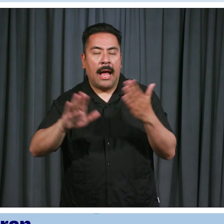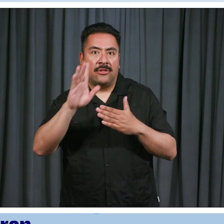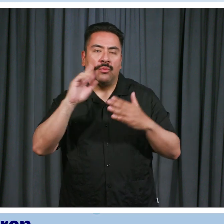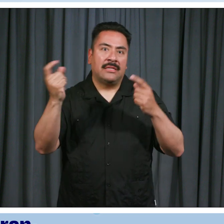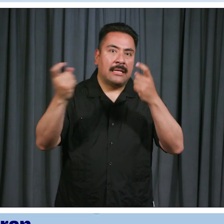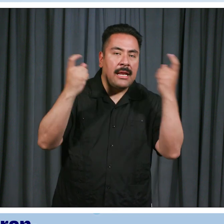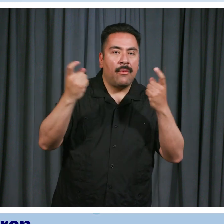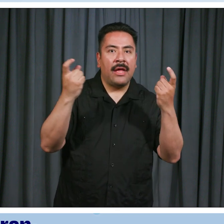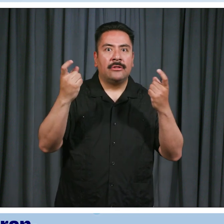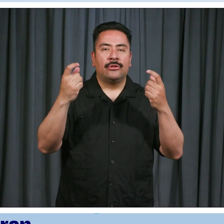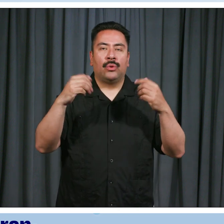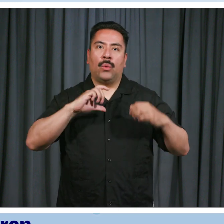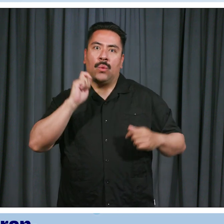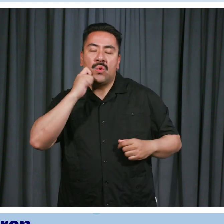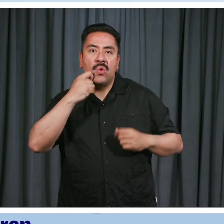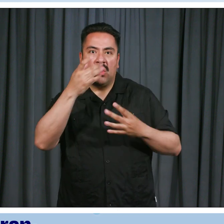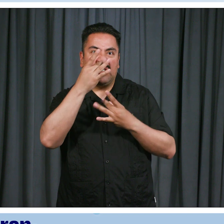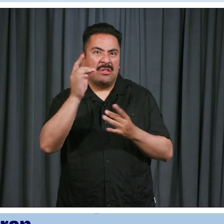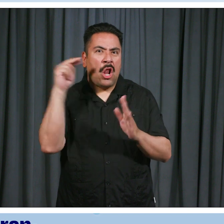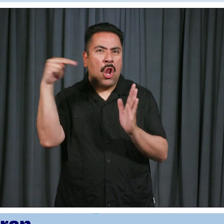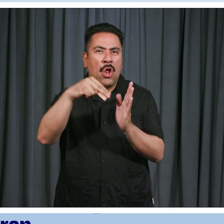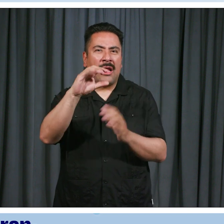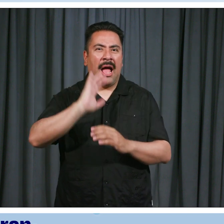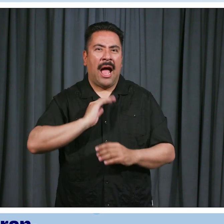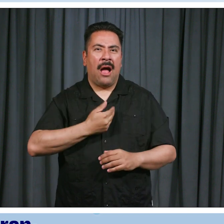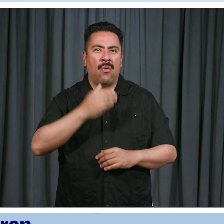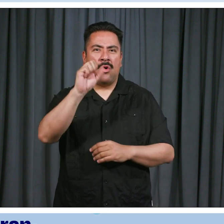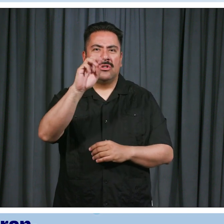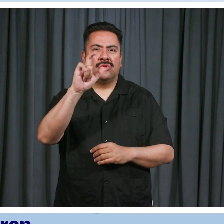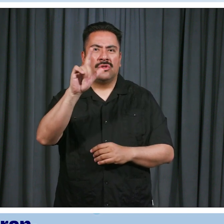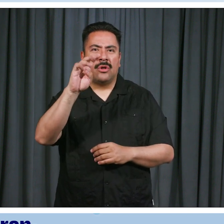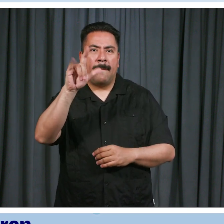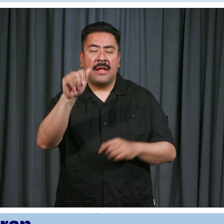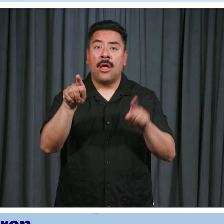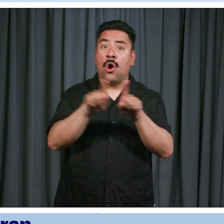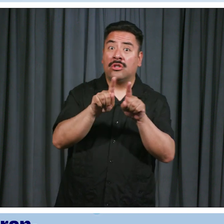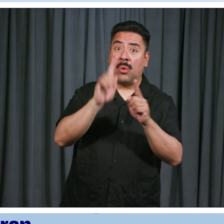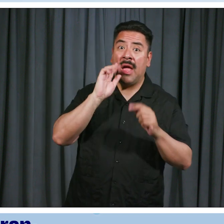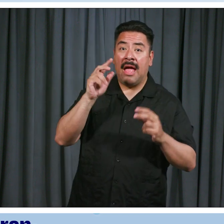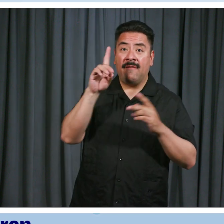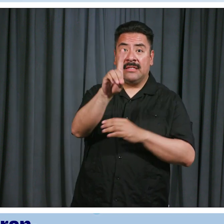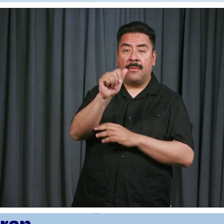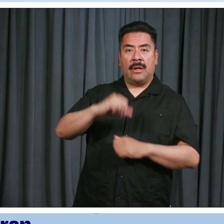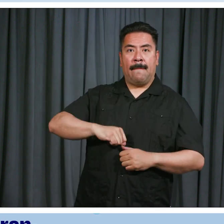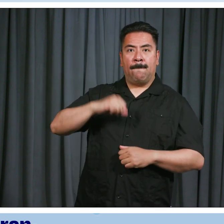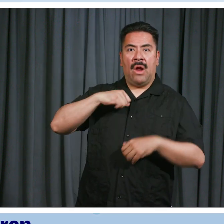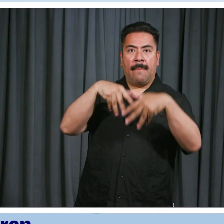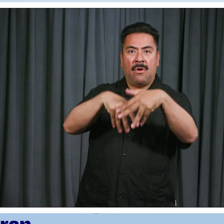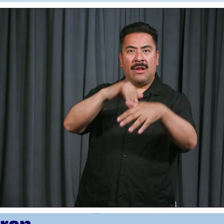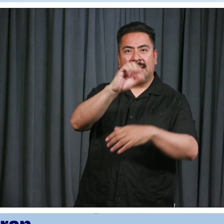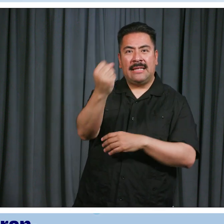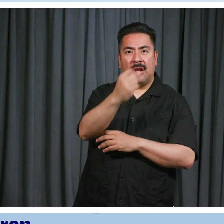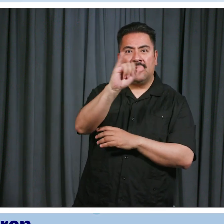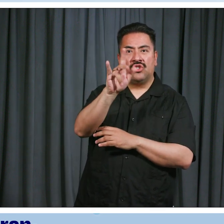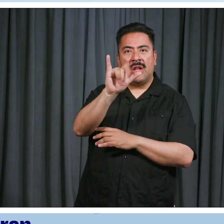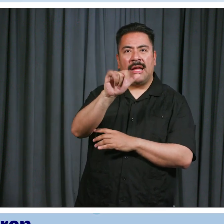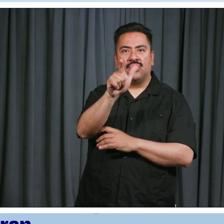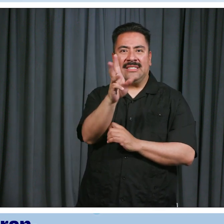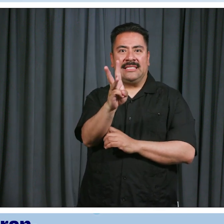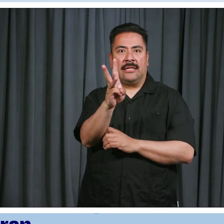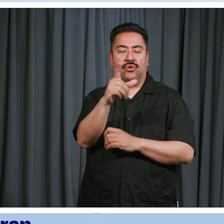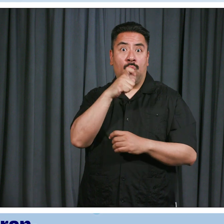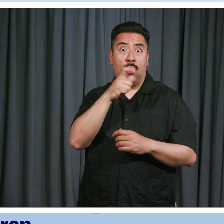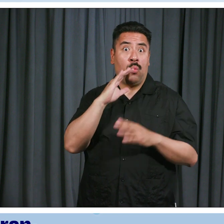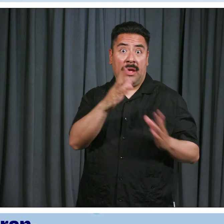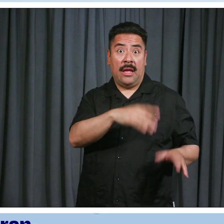cool and interesting. And then we will also be at the Disability Pride Parade on Saturday, July 26th. And the Grand Marshal